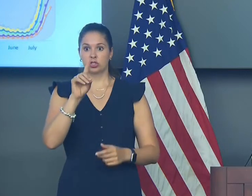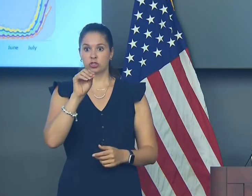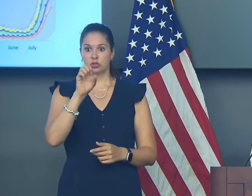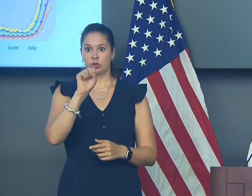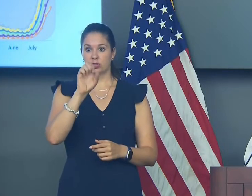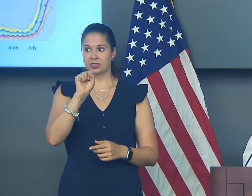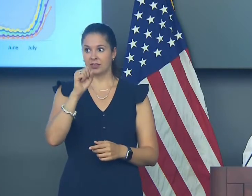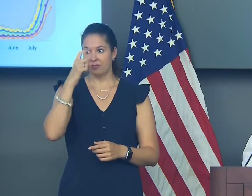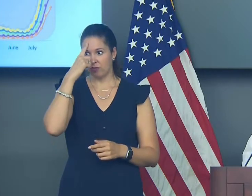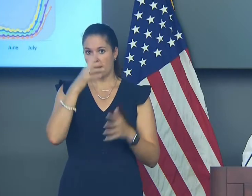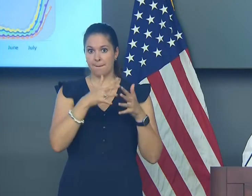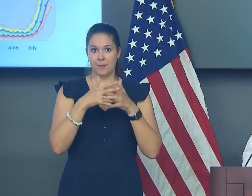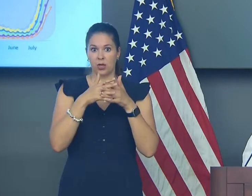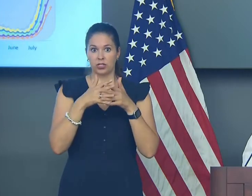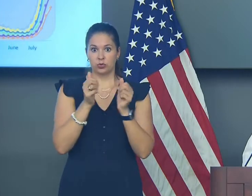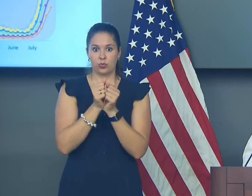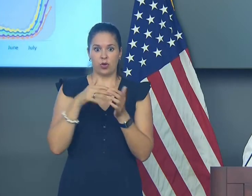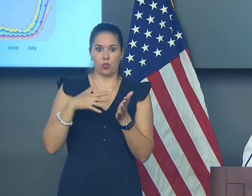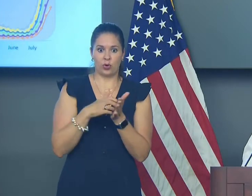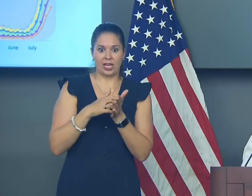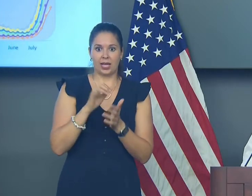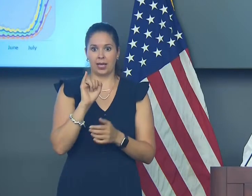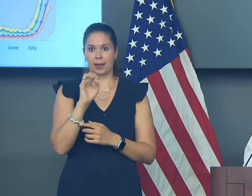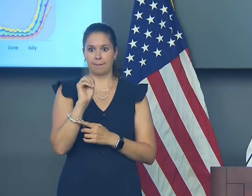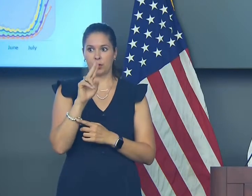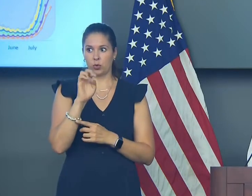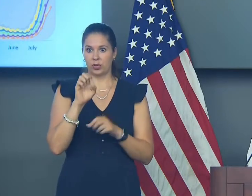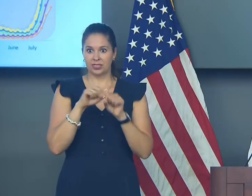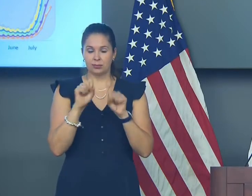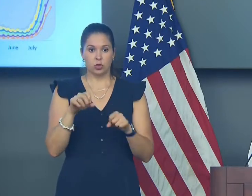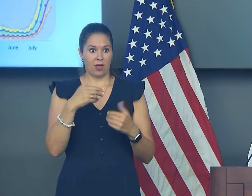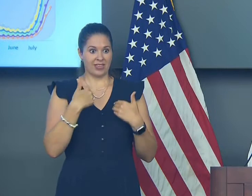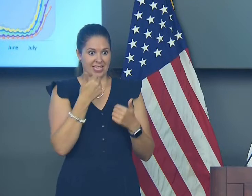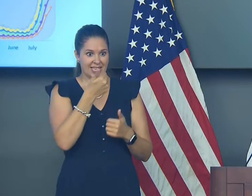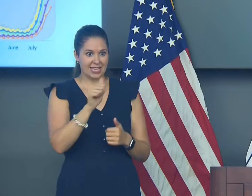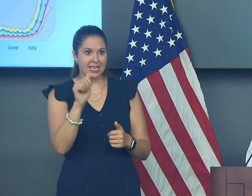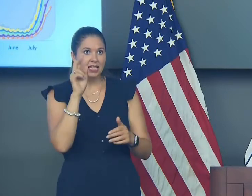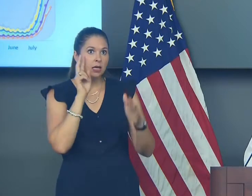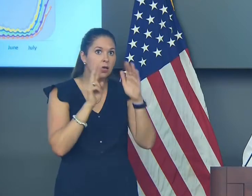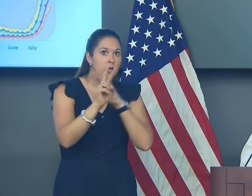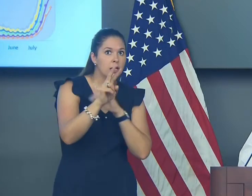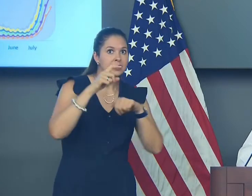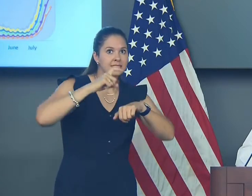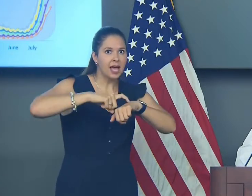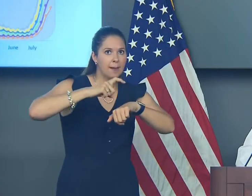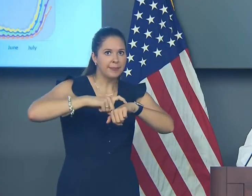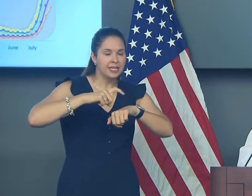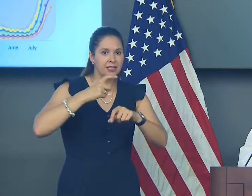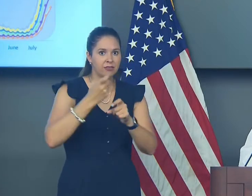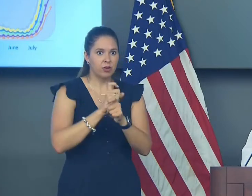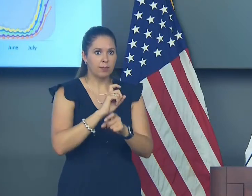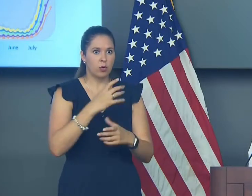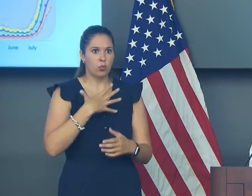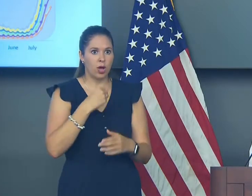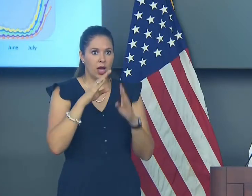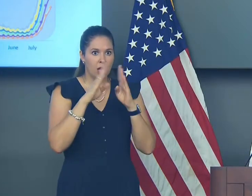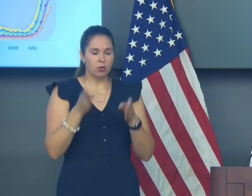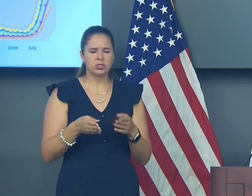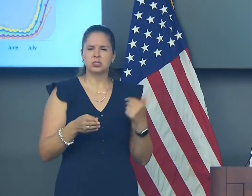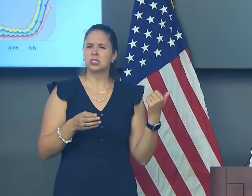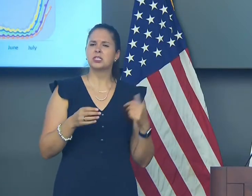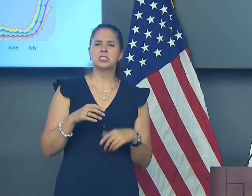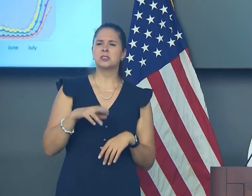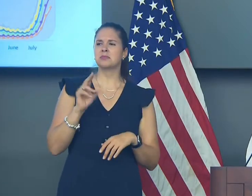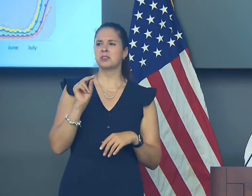vaccines for Americans with weakened immune systems. Do you have any insight on timing from the White House as to when that will happen? No, and